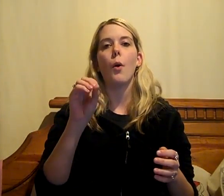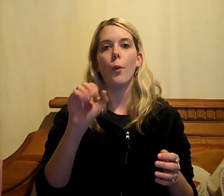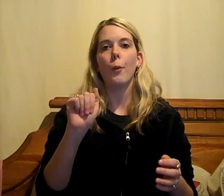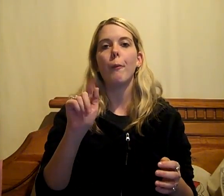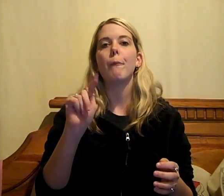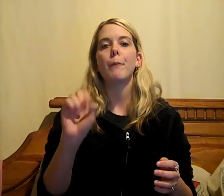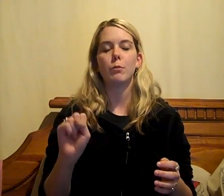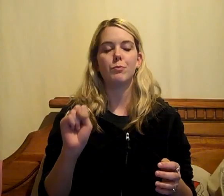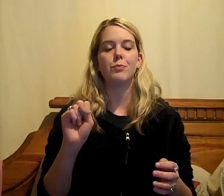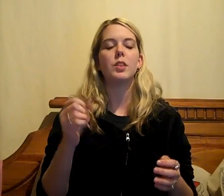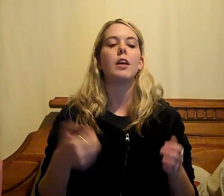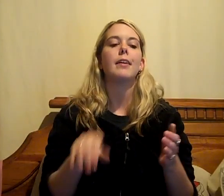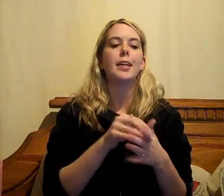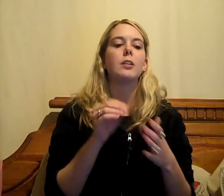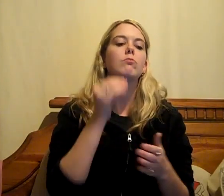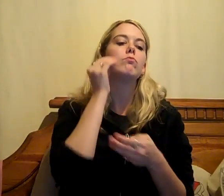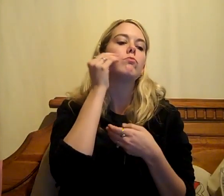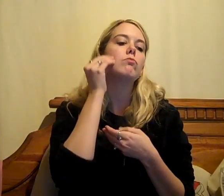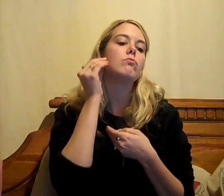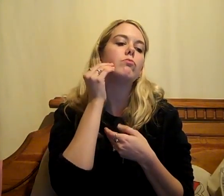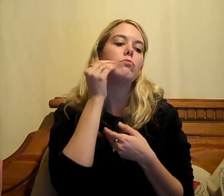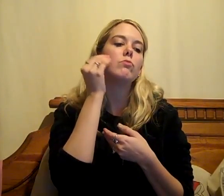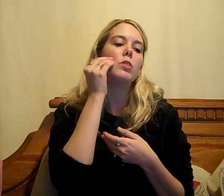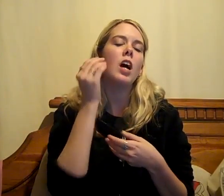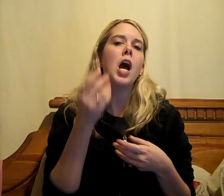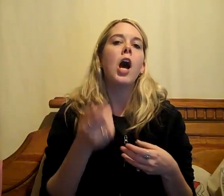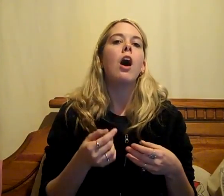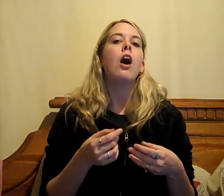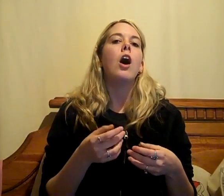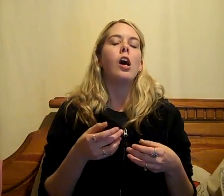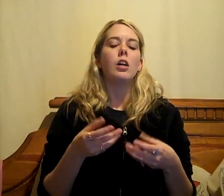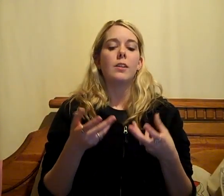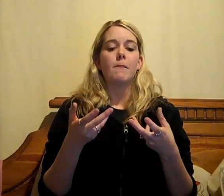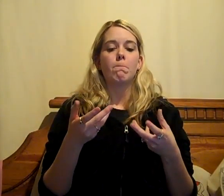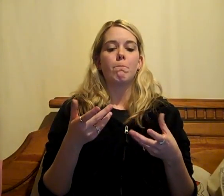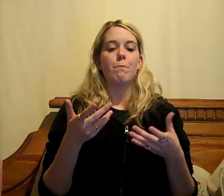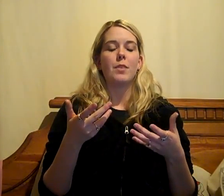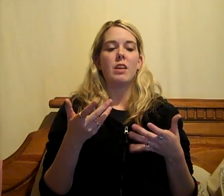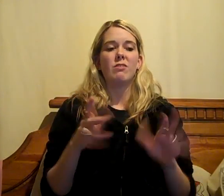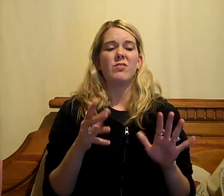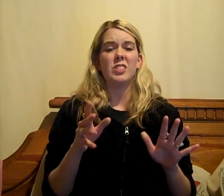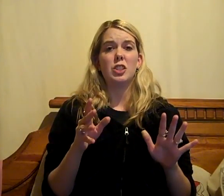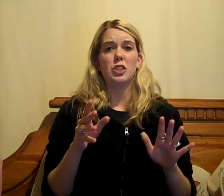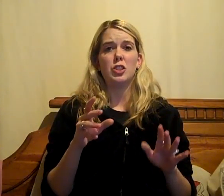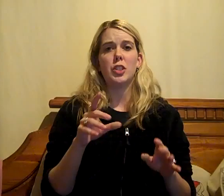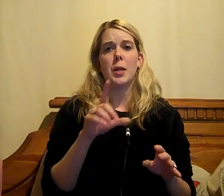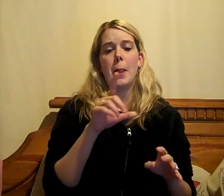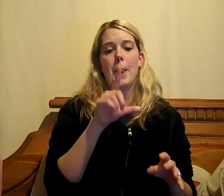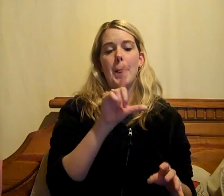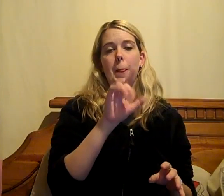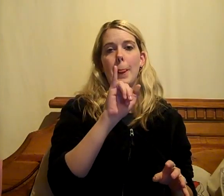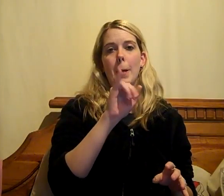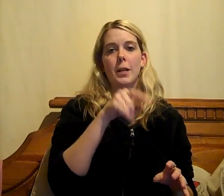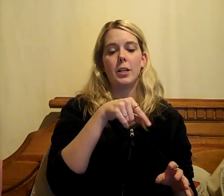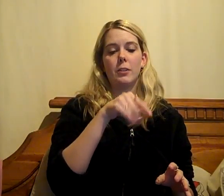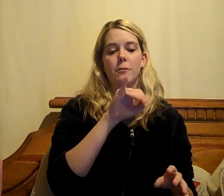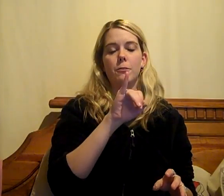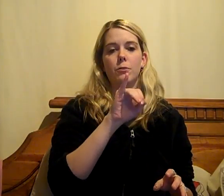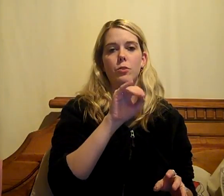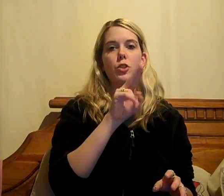can again use white glue over top of this, if that's going to work for you, or if that's